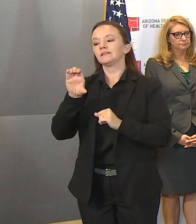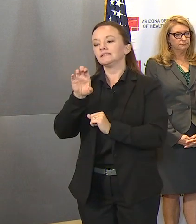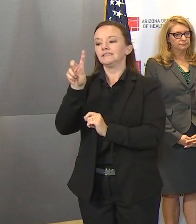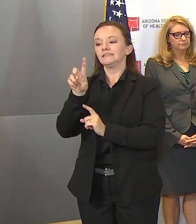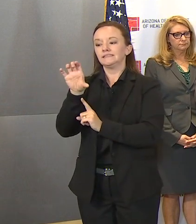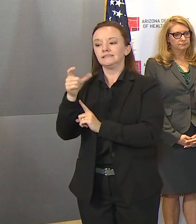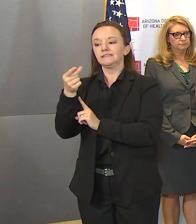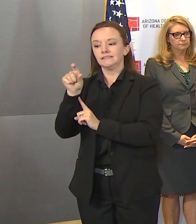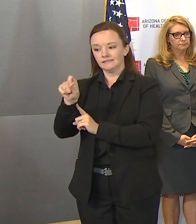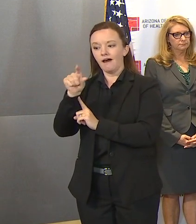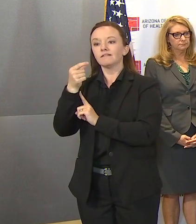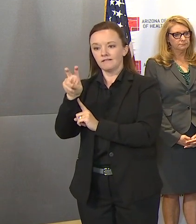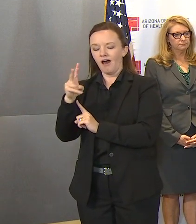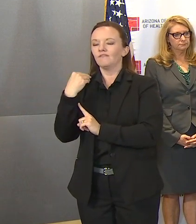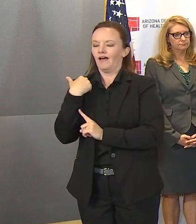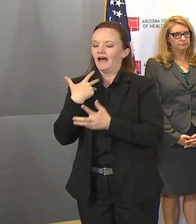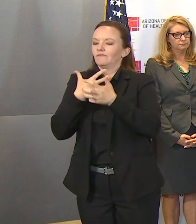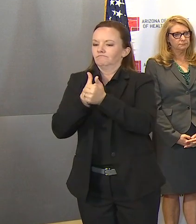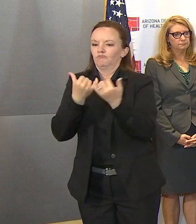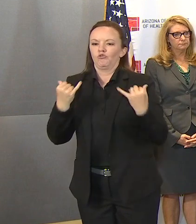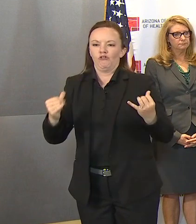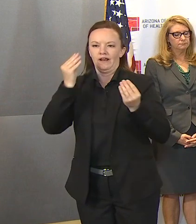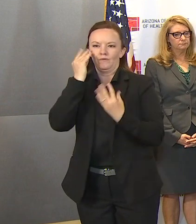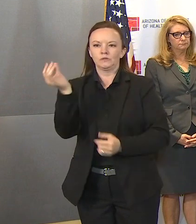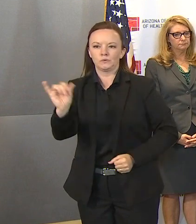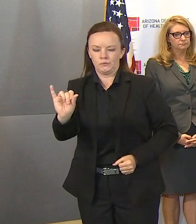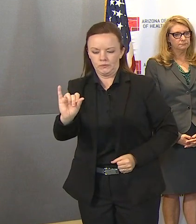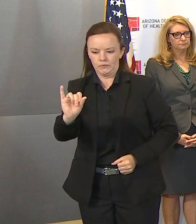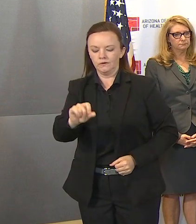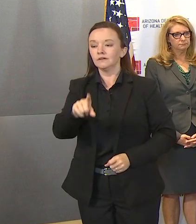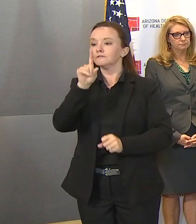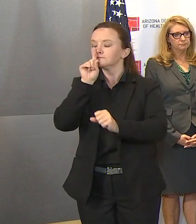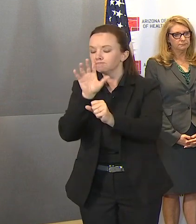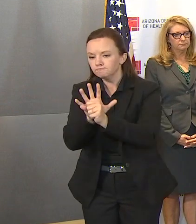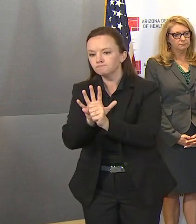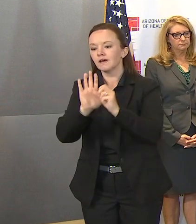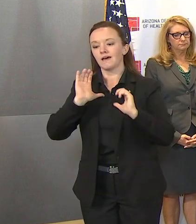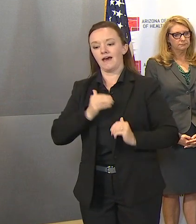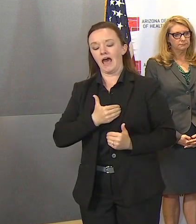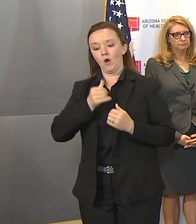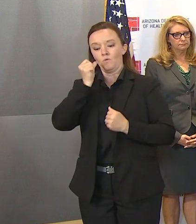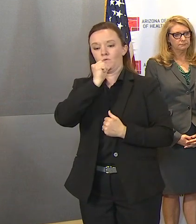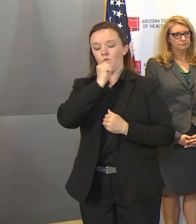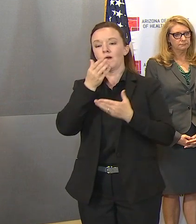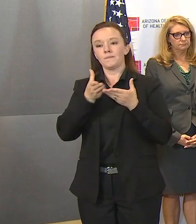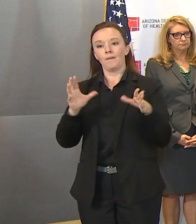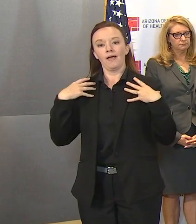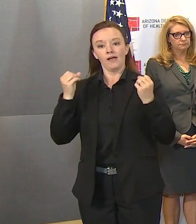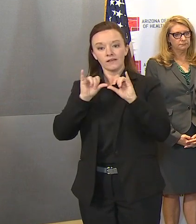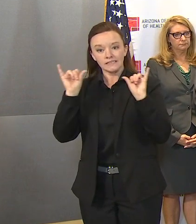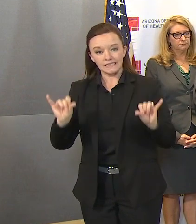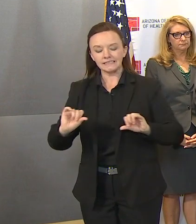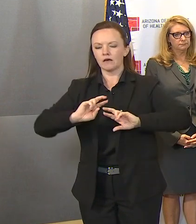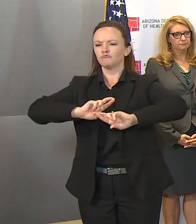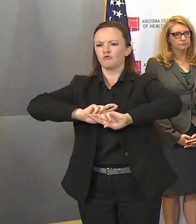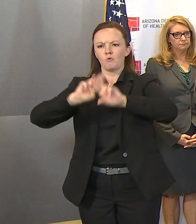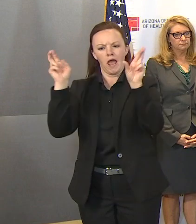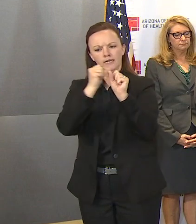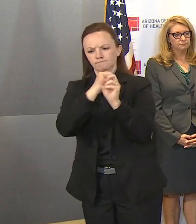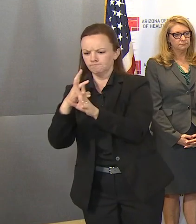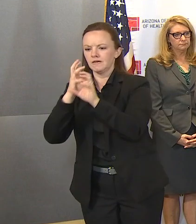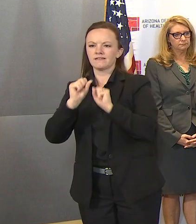information. Again, I want to assure everyone that the public health system in Arizona is well prepared to respond to the spread